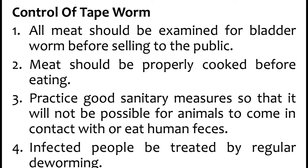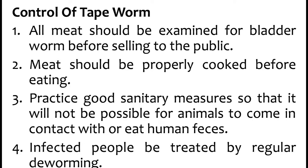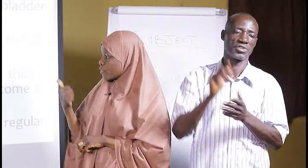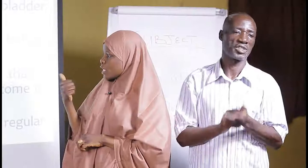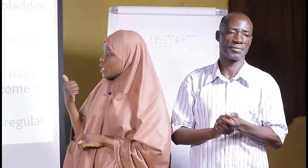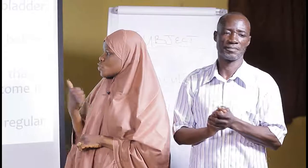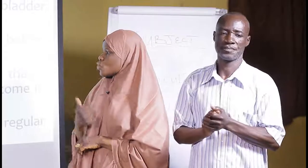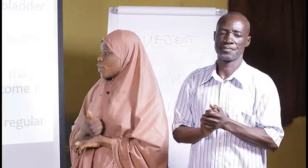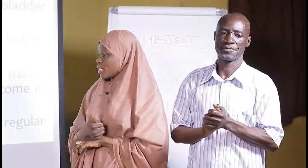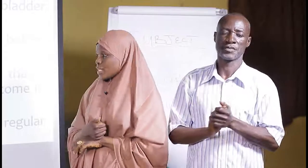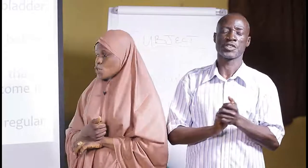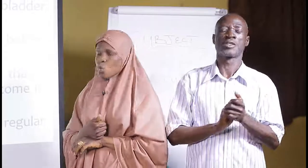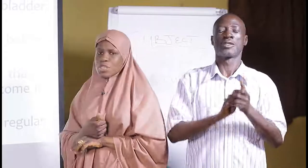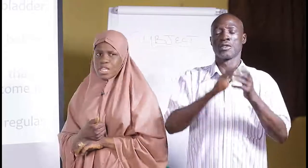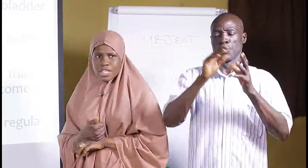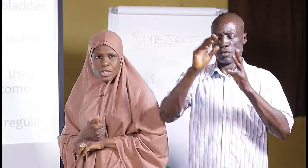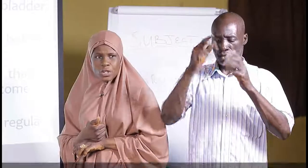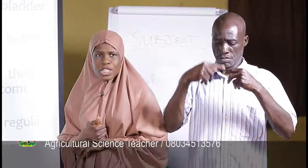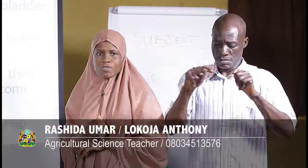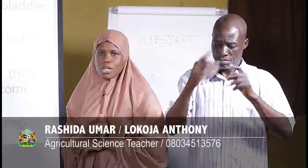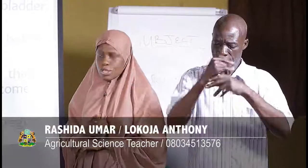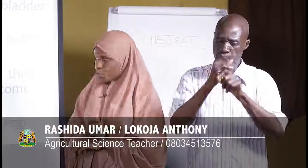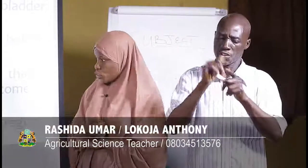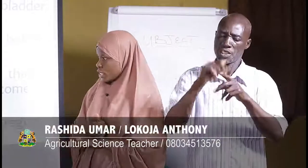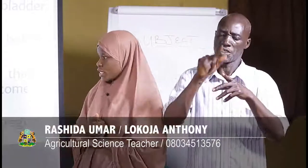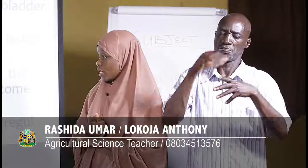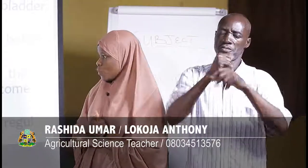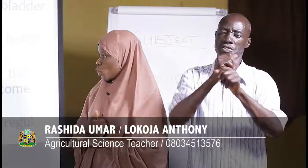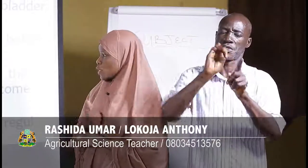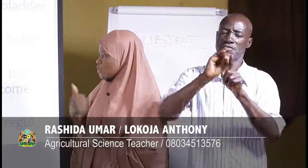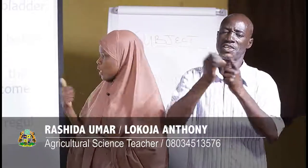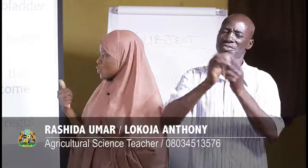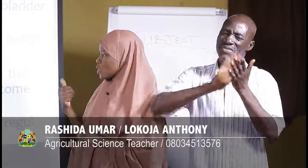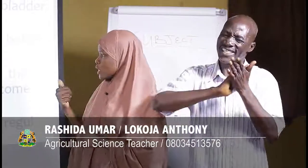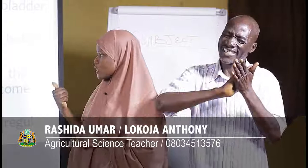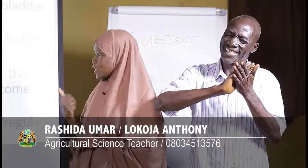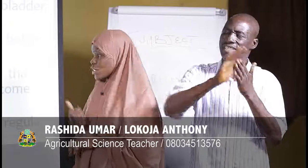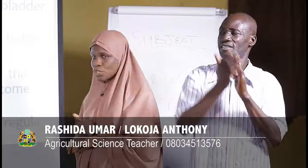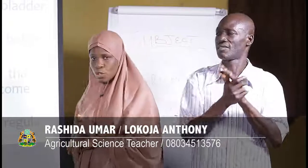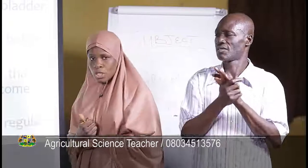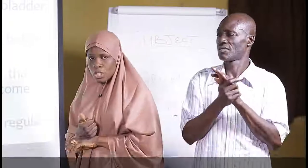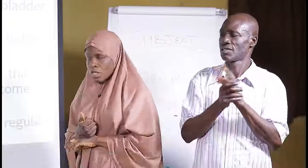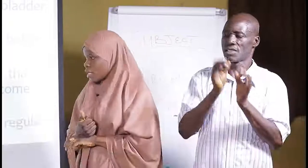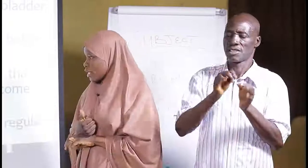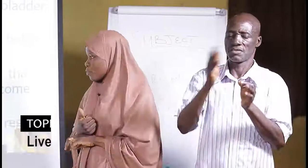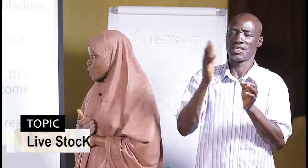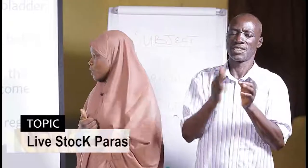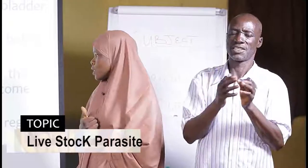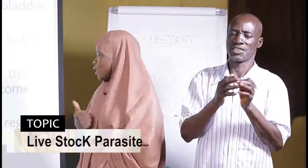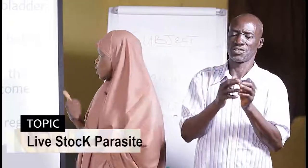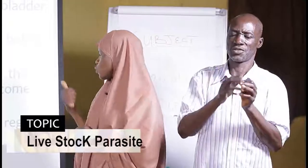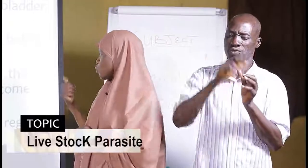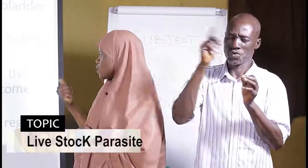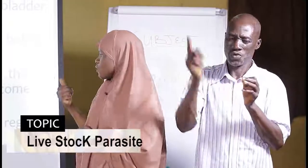feces. This good practice or good sanitation is very important, because if there is constant sanitation, it